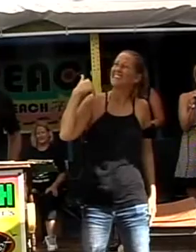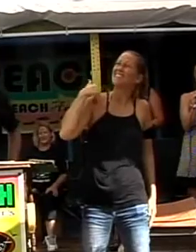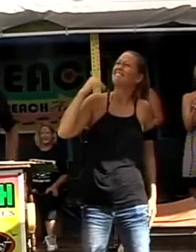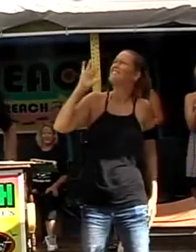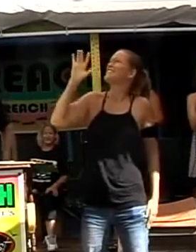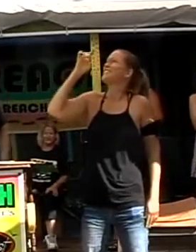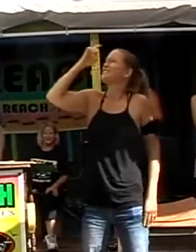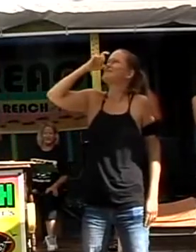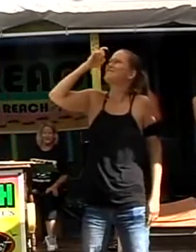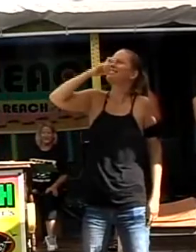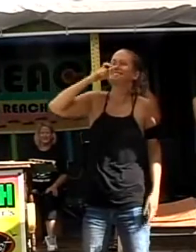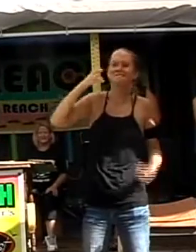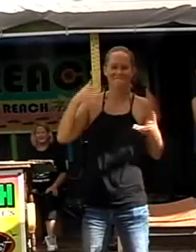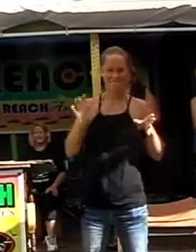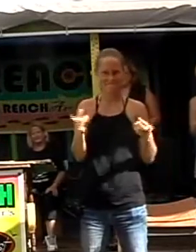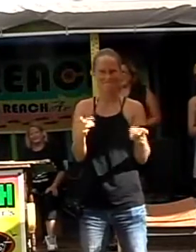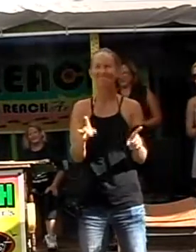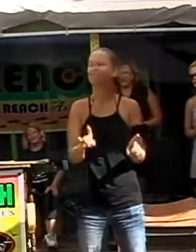let it be.